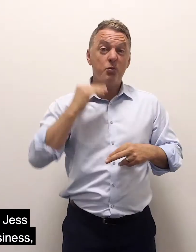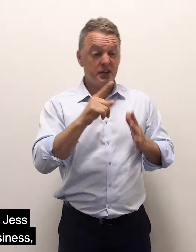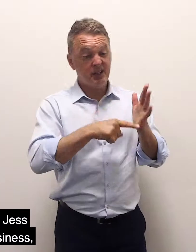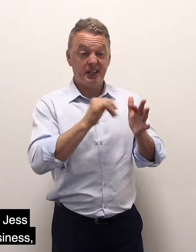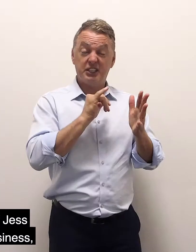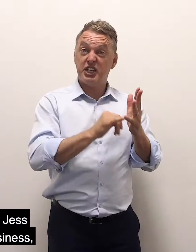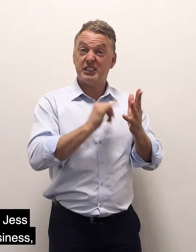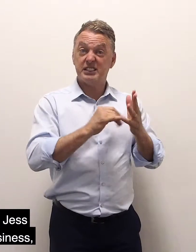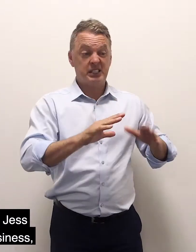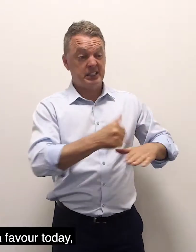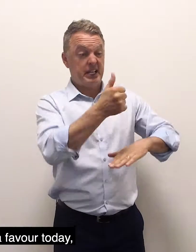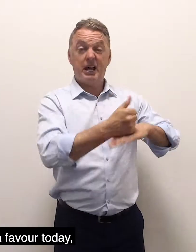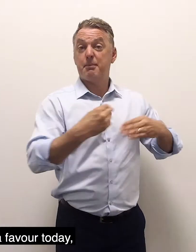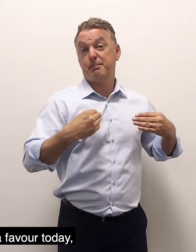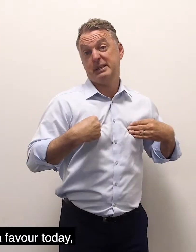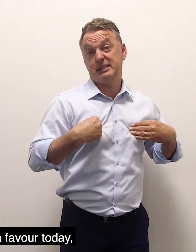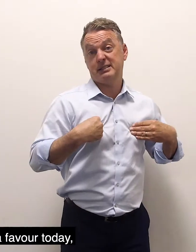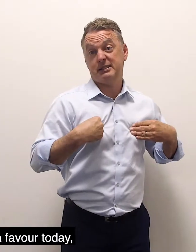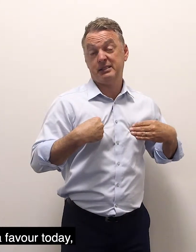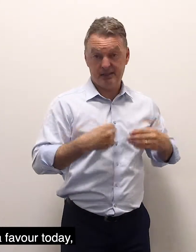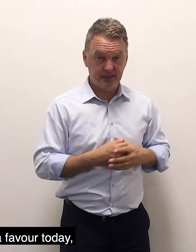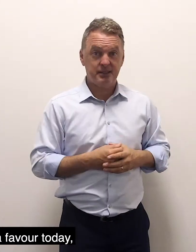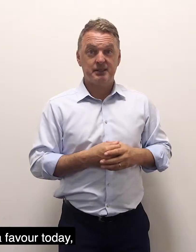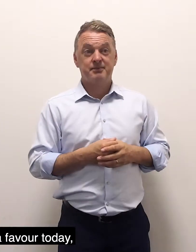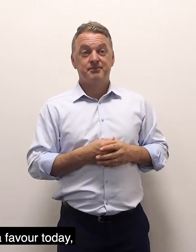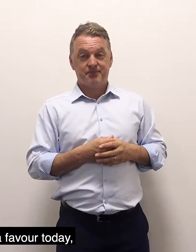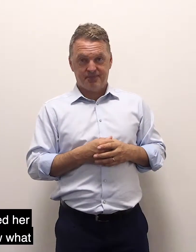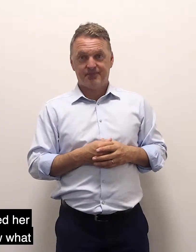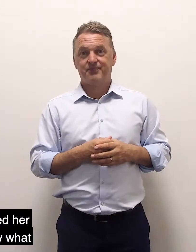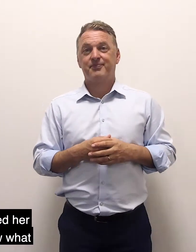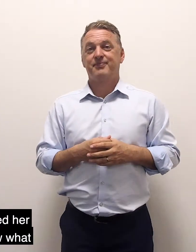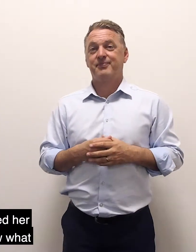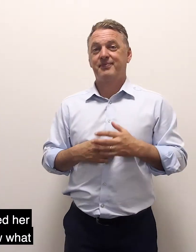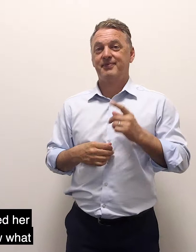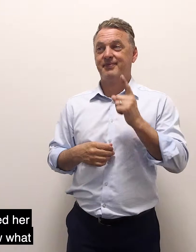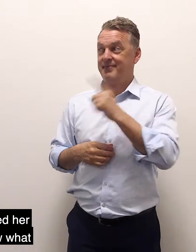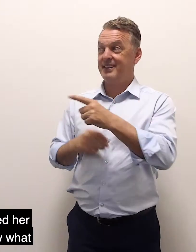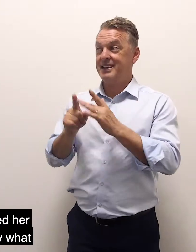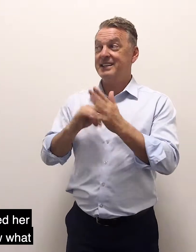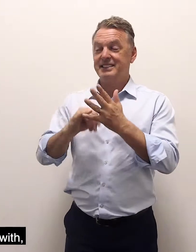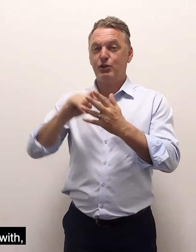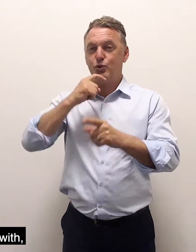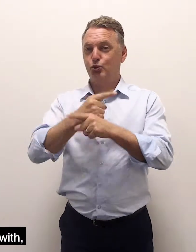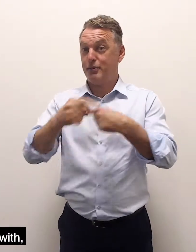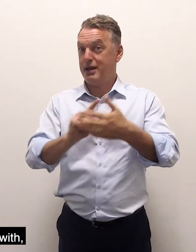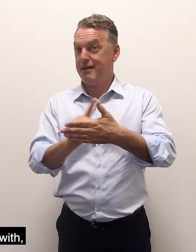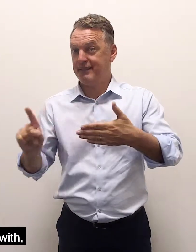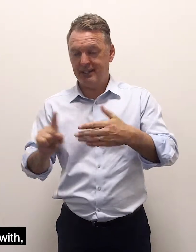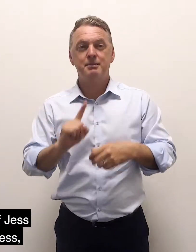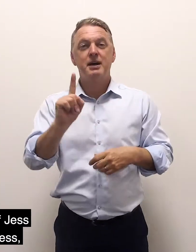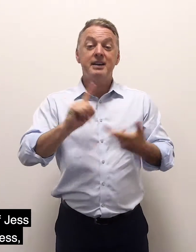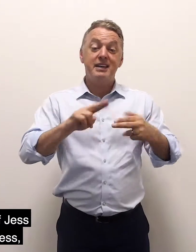for example, if Jess set up her own business, so she's just doing it as a favour today. Cheryl kindly talked her into it. I don't know what she's bribed